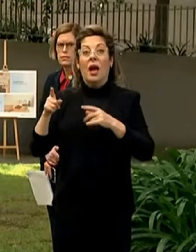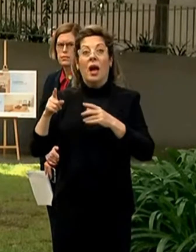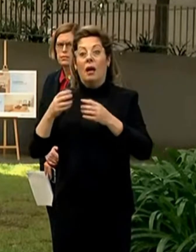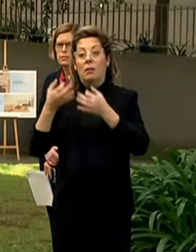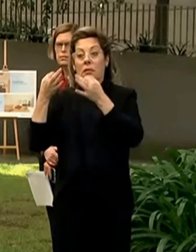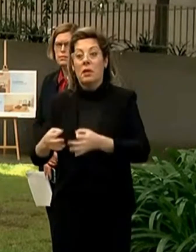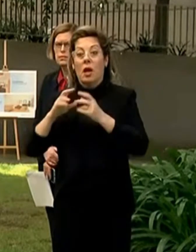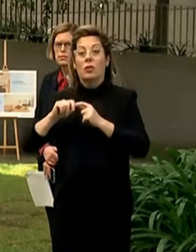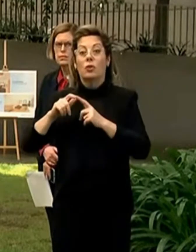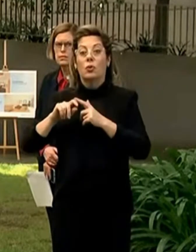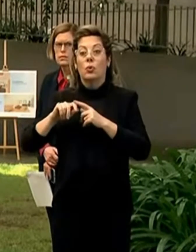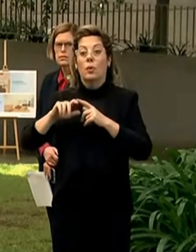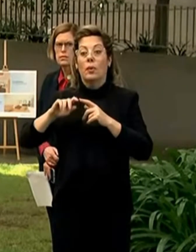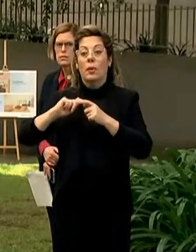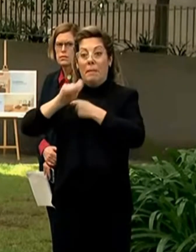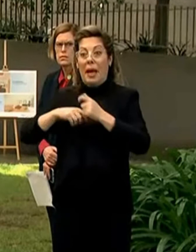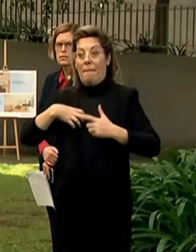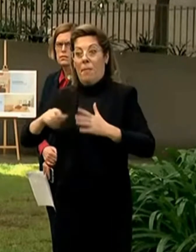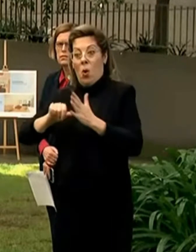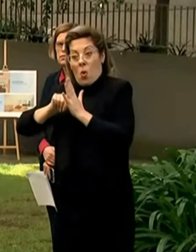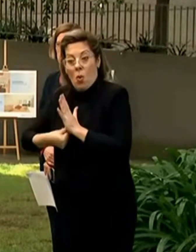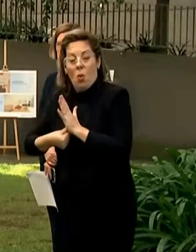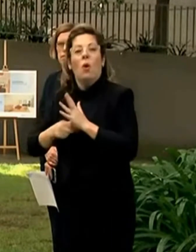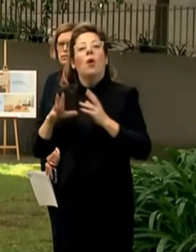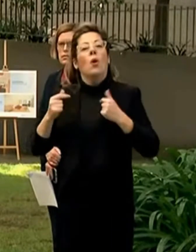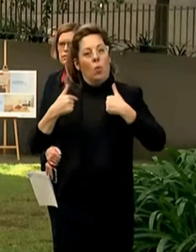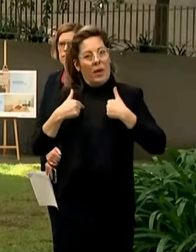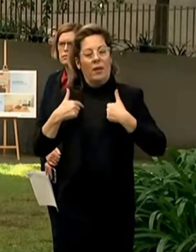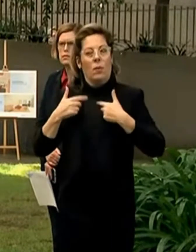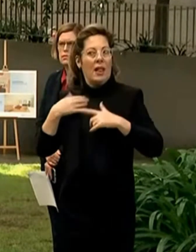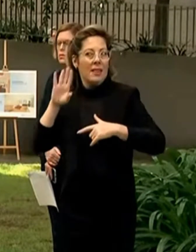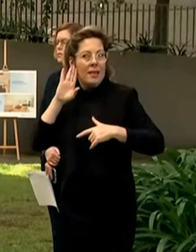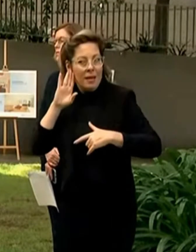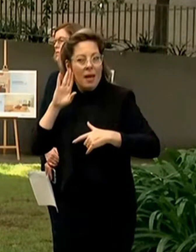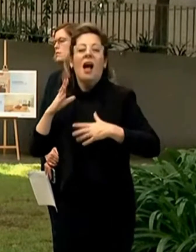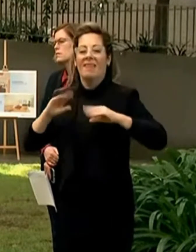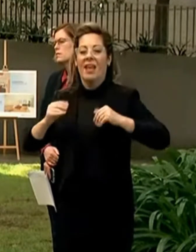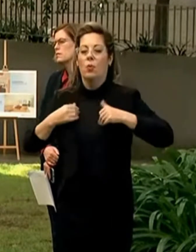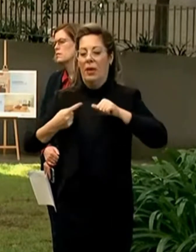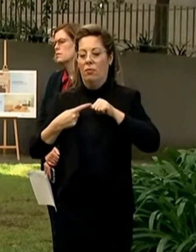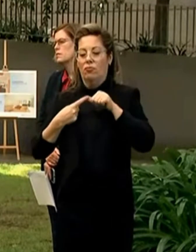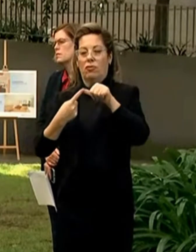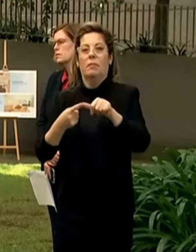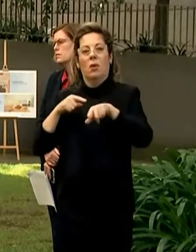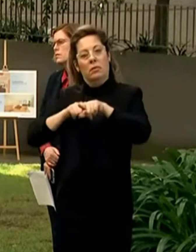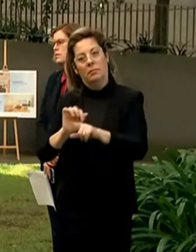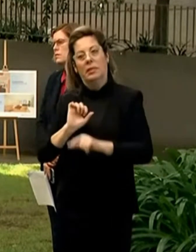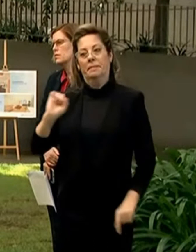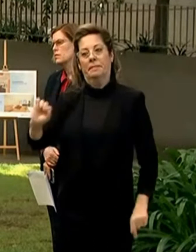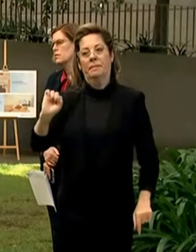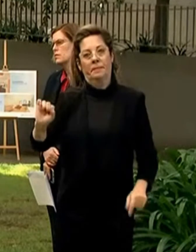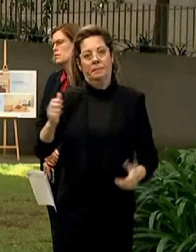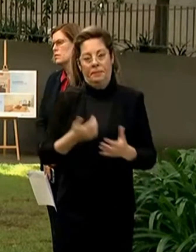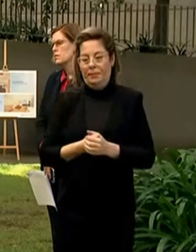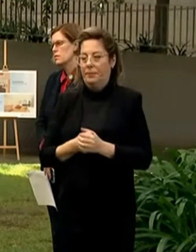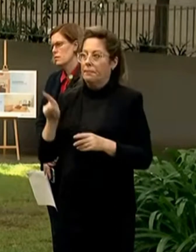stage of lockdown. So we will respond according to what the Victorian situation is in the next few days. Bernie, last time you spoke with us, you said that people in